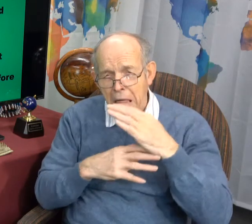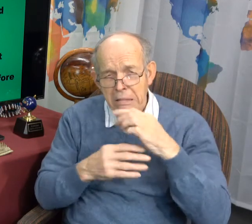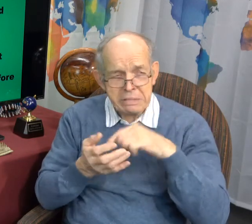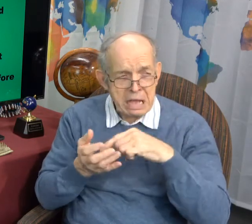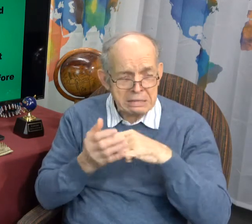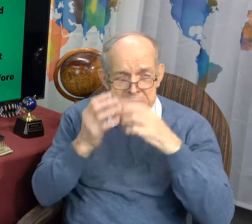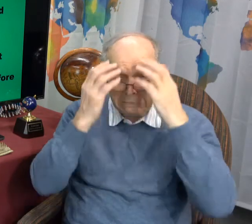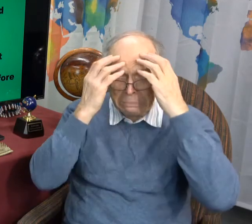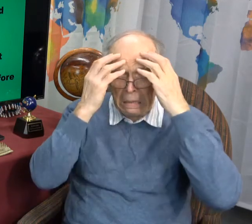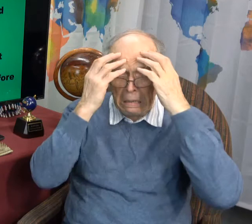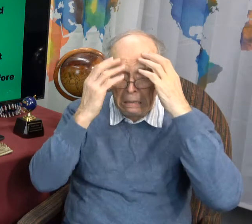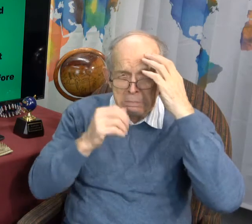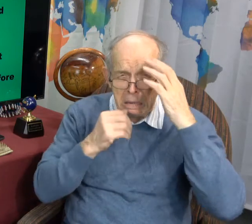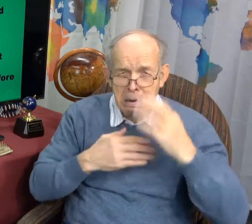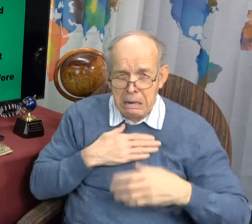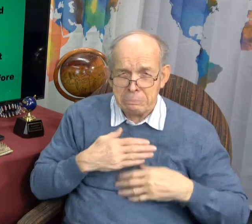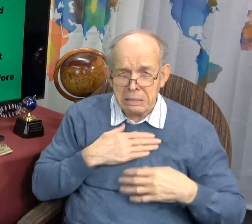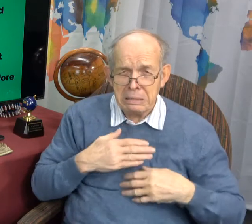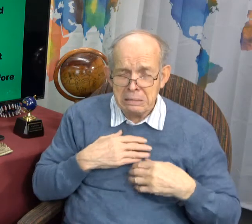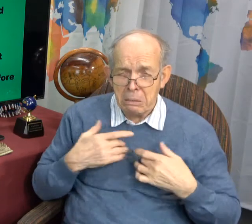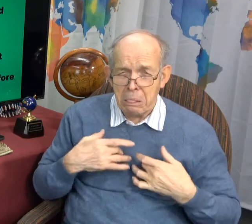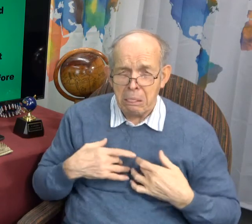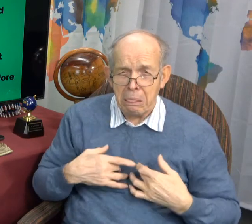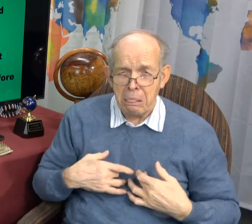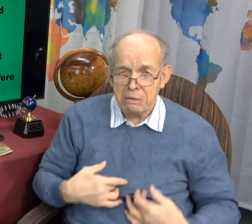and that.